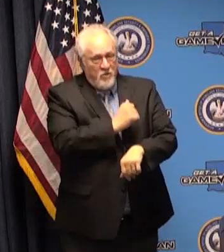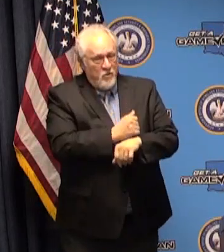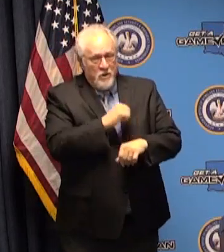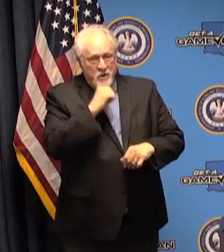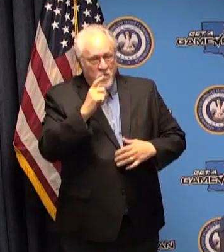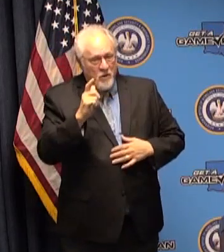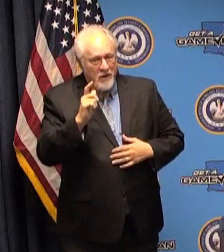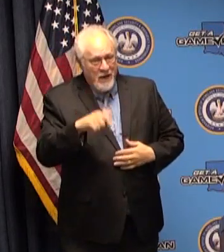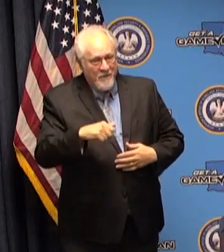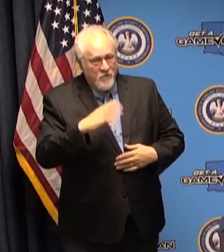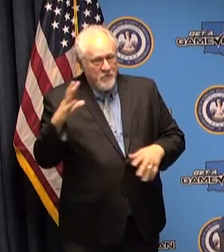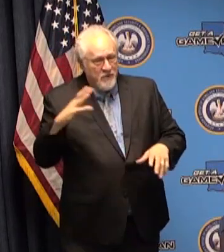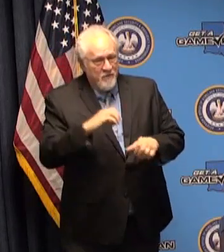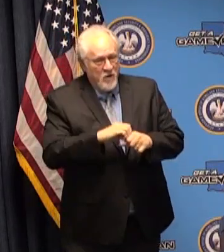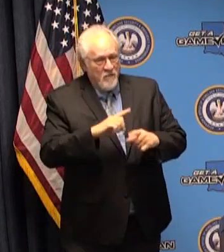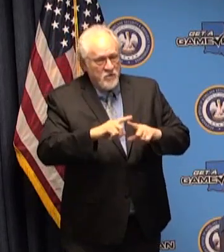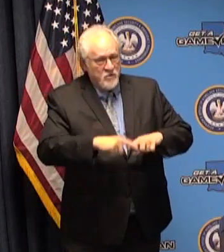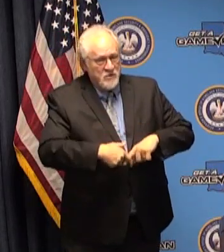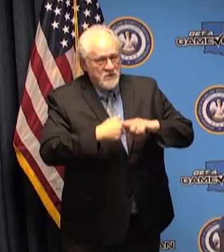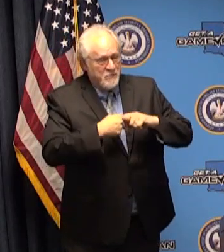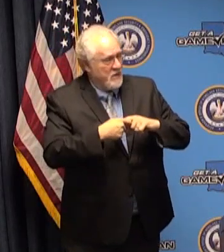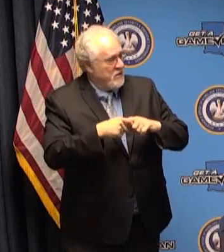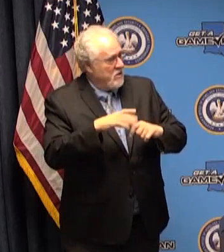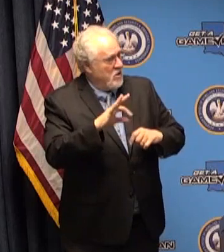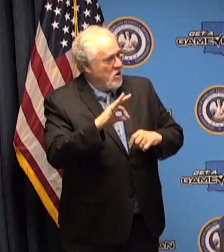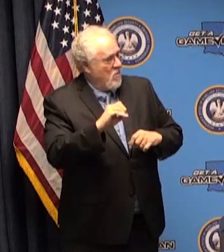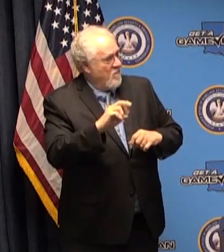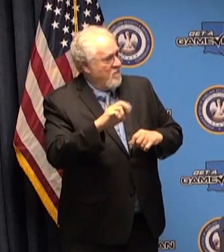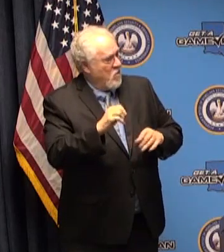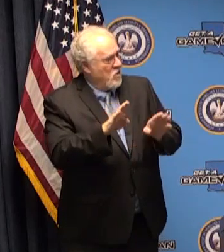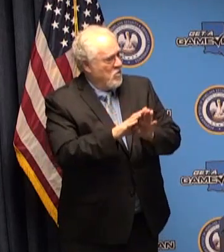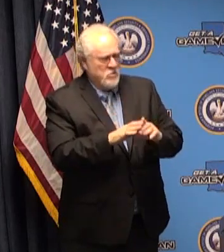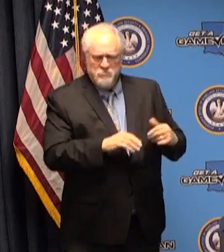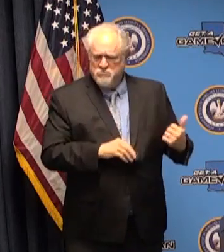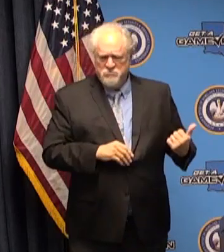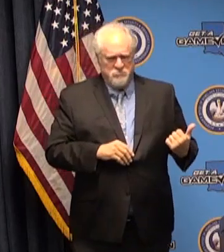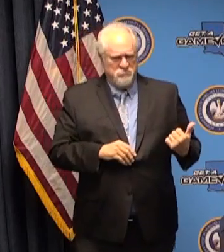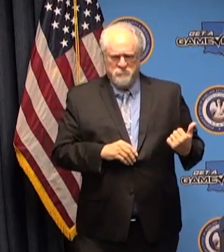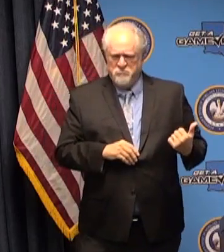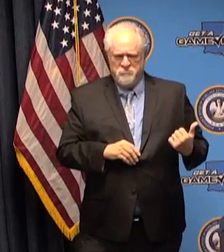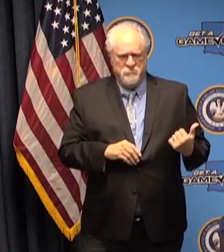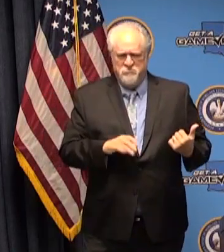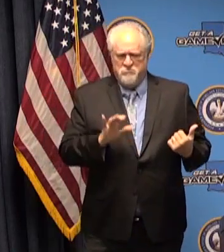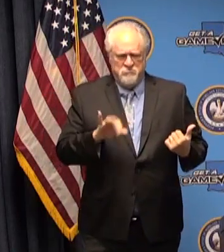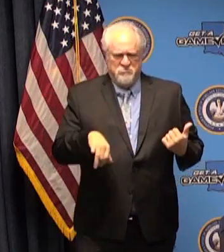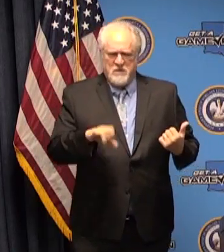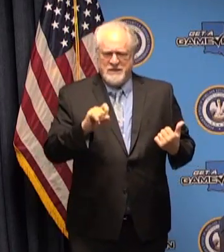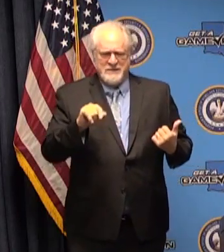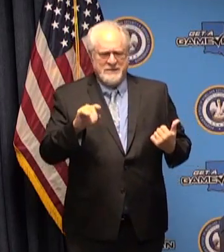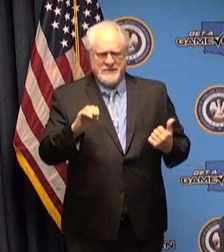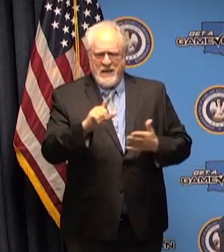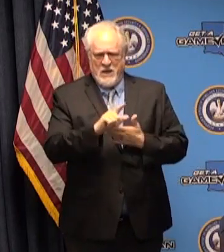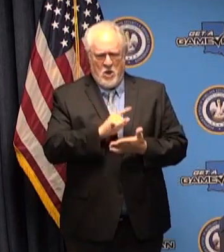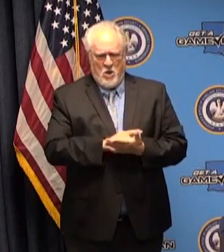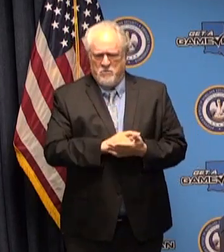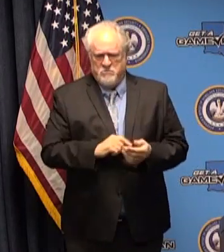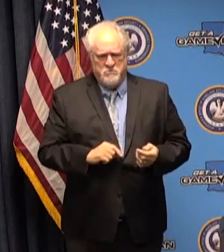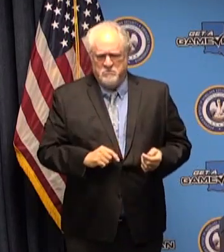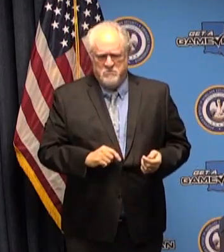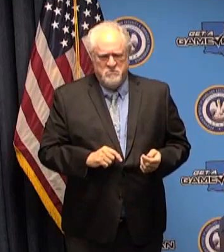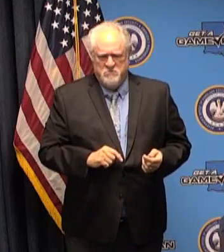authorities don't have to be involved to suspend foreclosure or evictions, you can No, do that. Okay. that's a matter of state law.